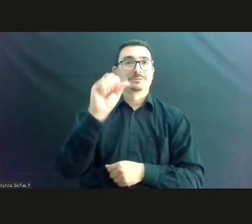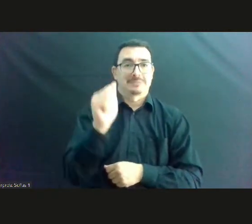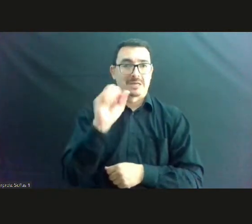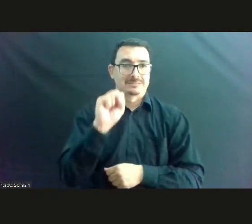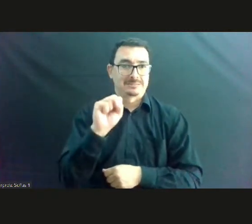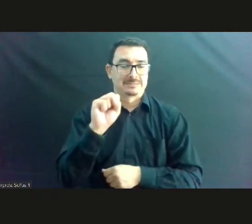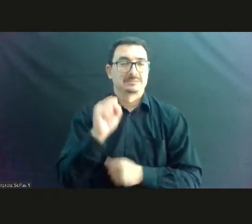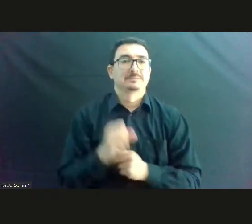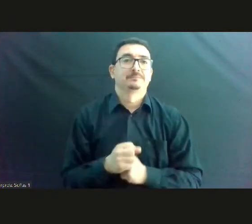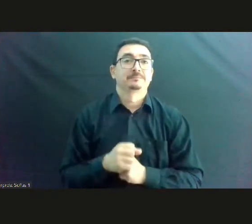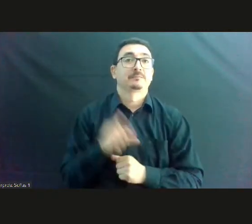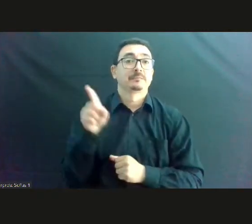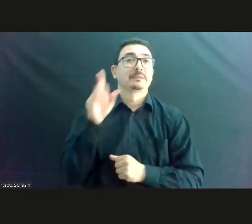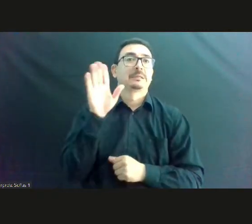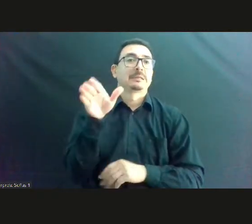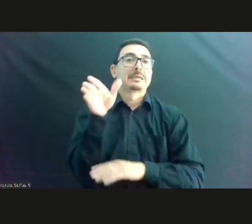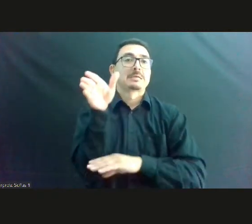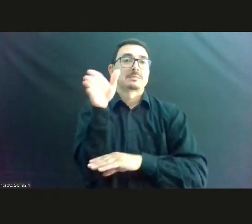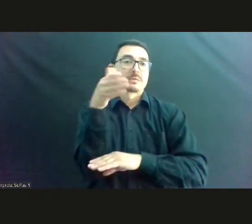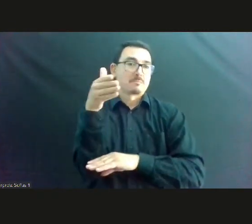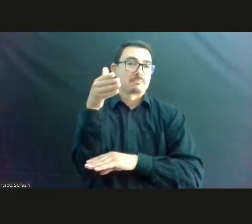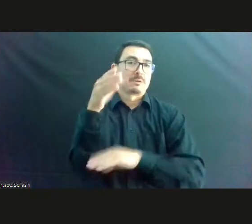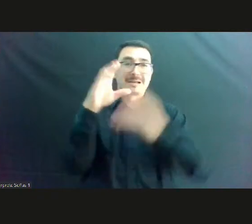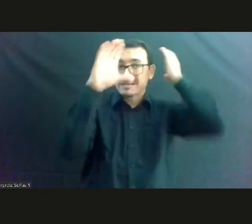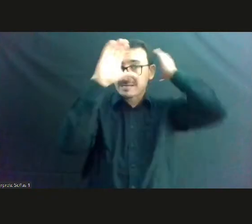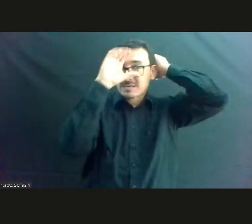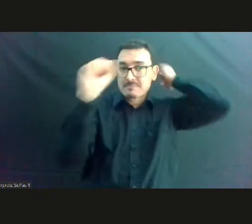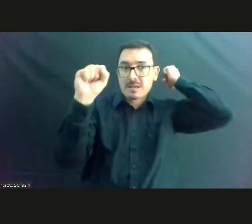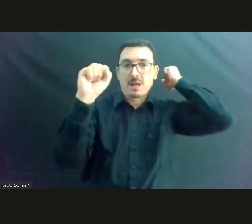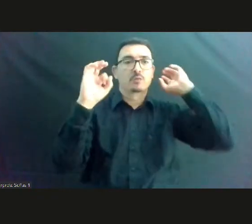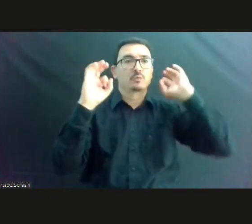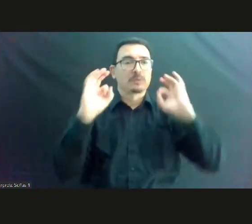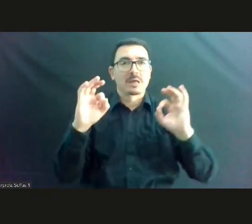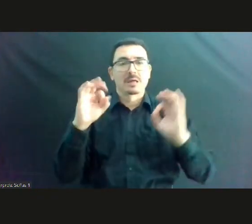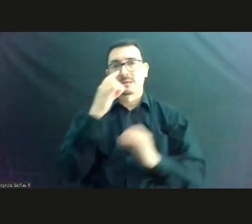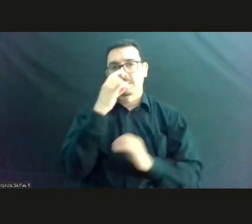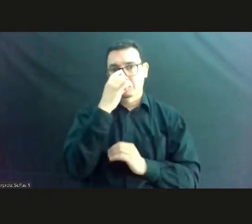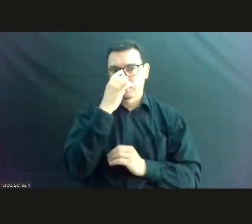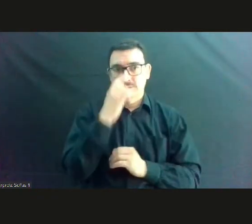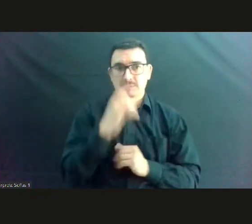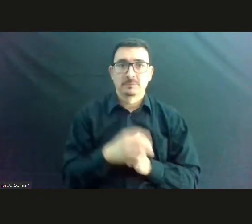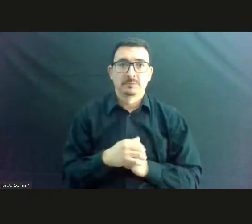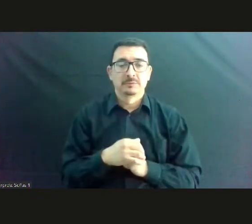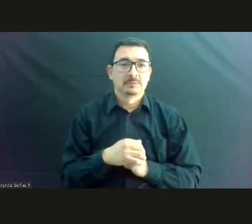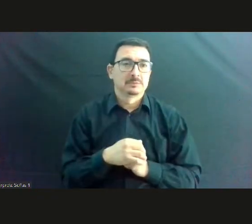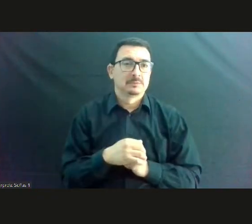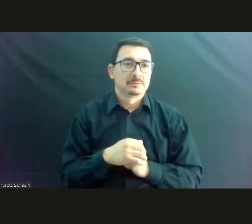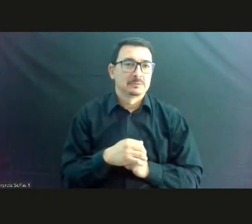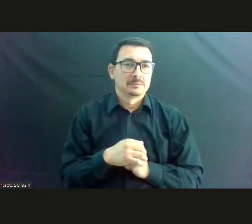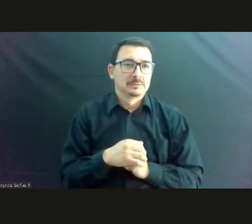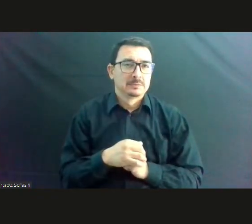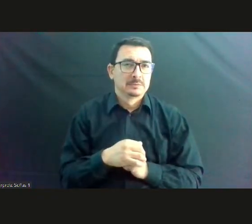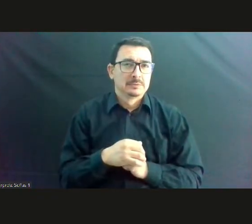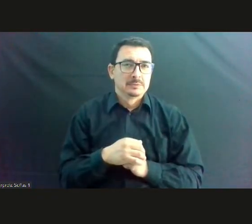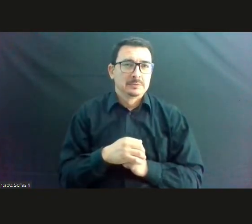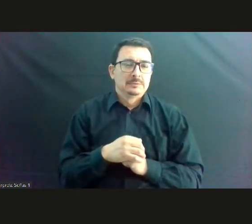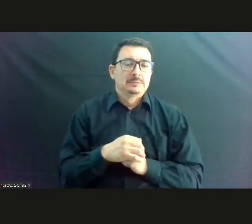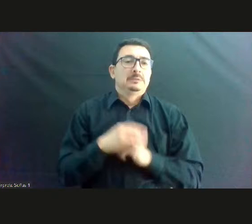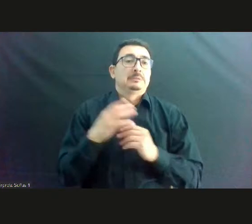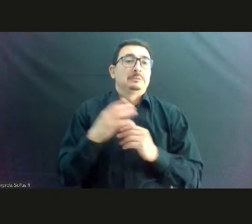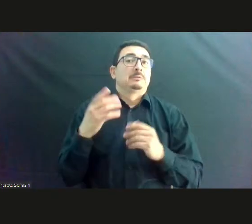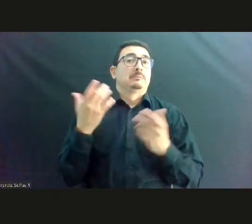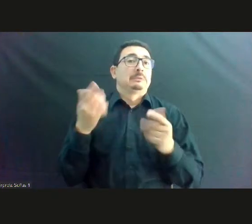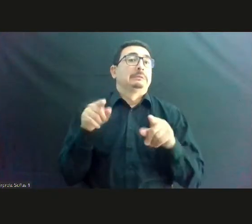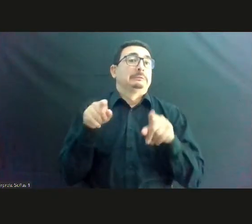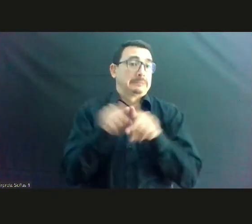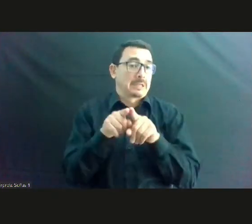Ambassador Margarita Aizata was appointed as permanent representative of the Republic of Angola, the United Nations office in Geneva